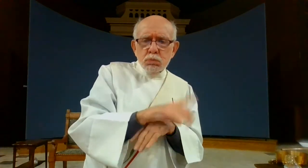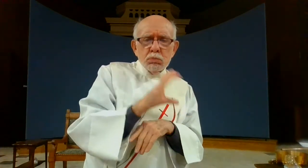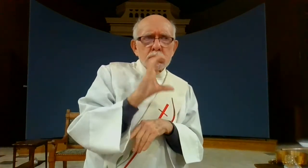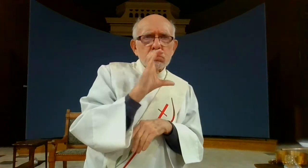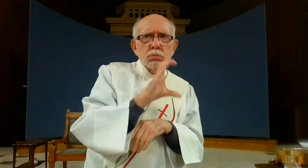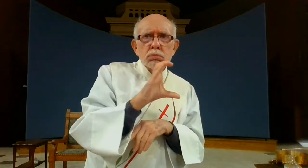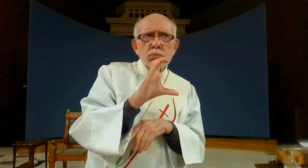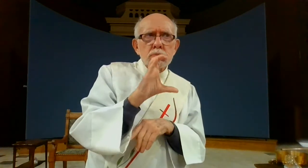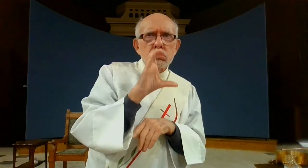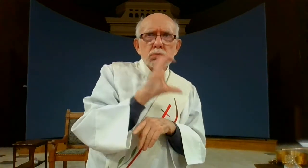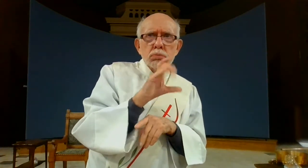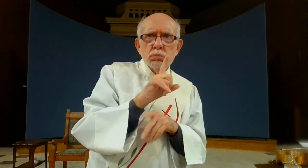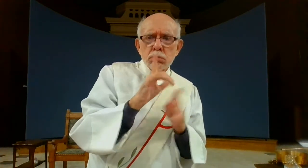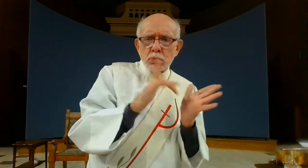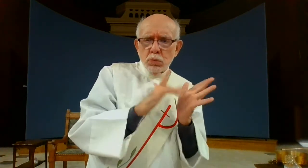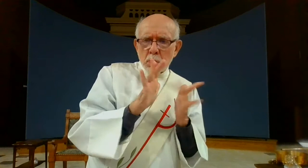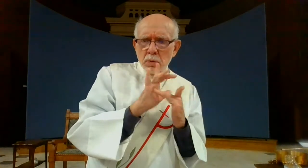and acquaintances.